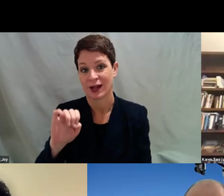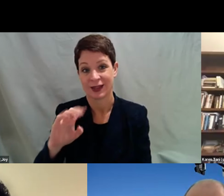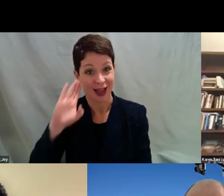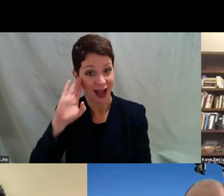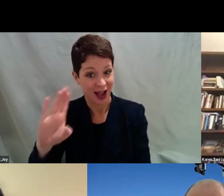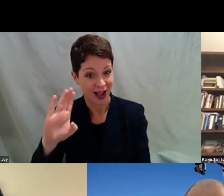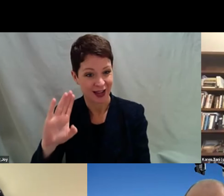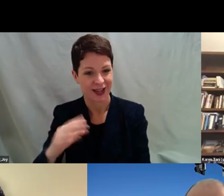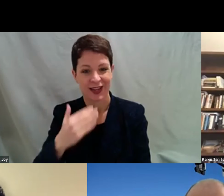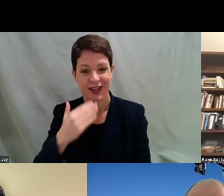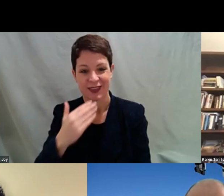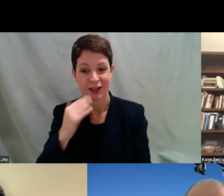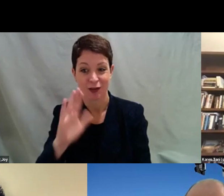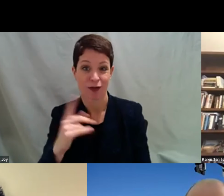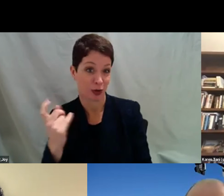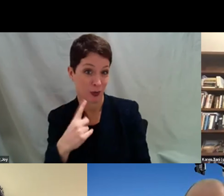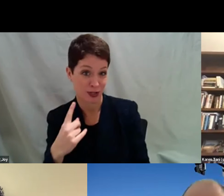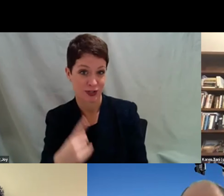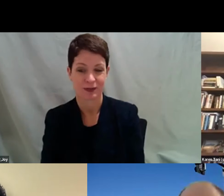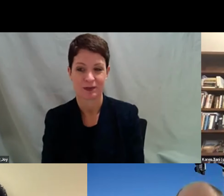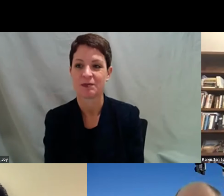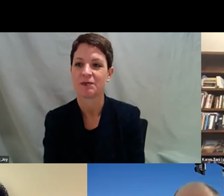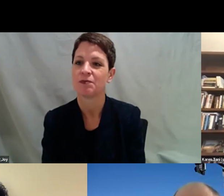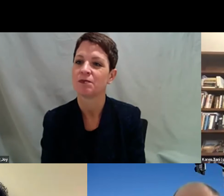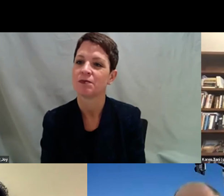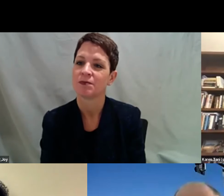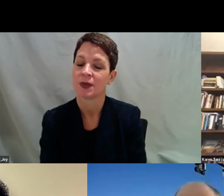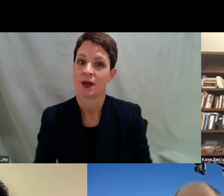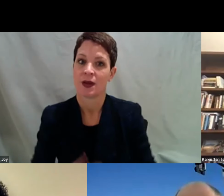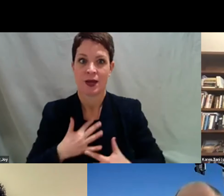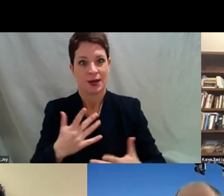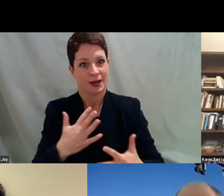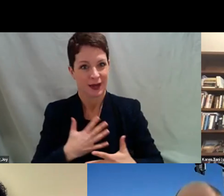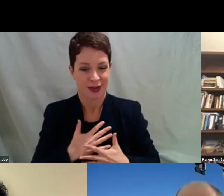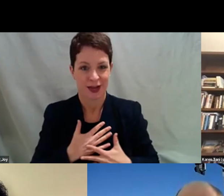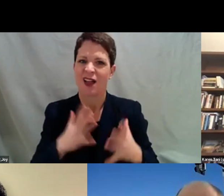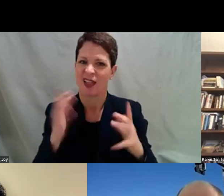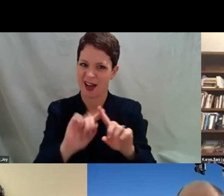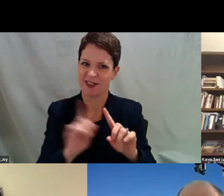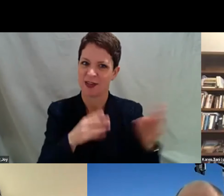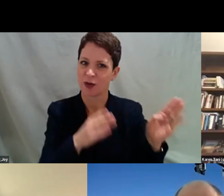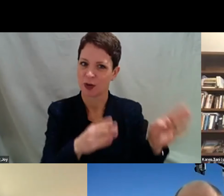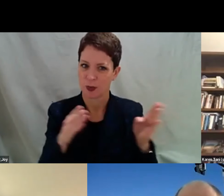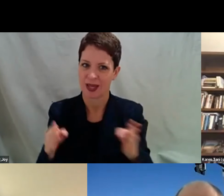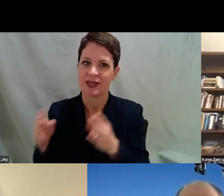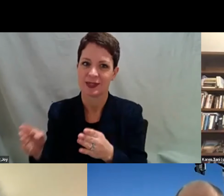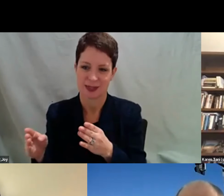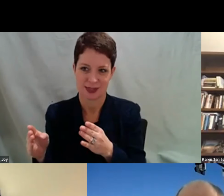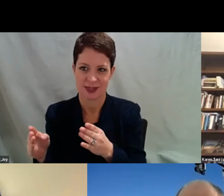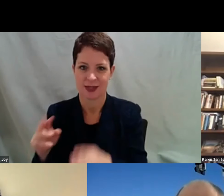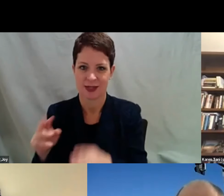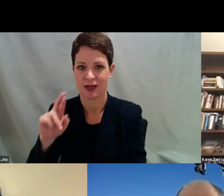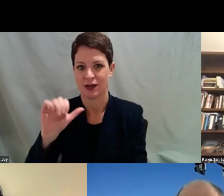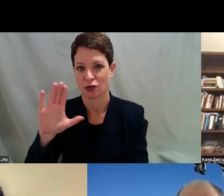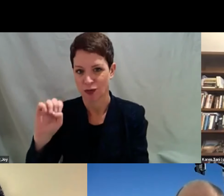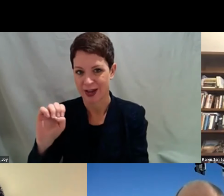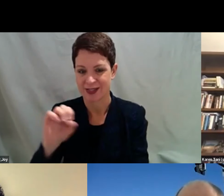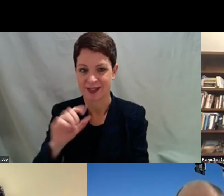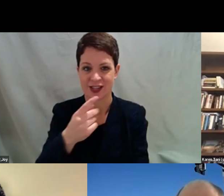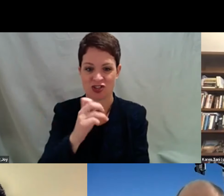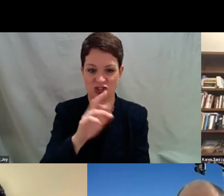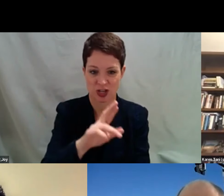So thank you for your question. So okay, so there's a lot of different ways I think race and